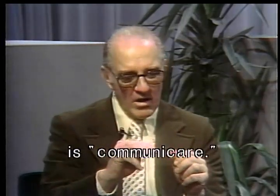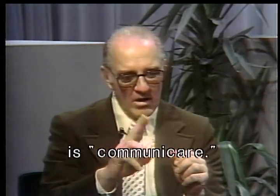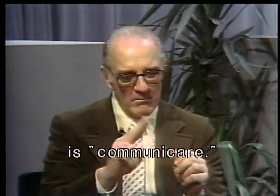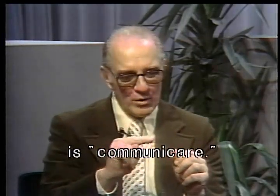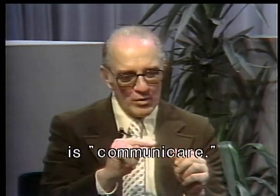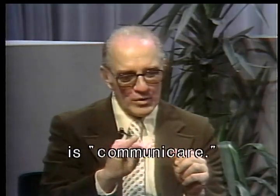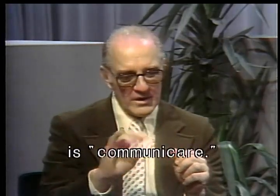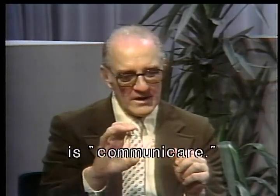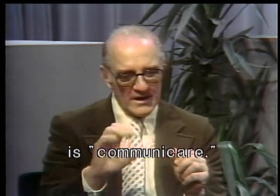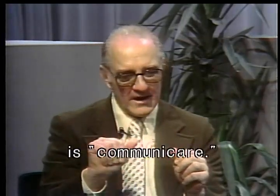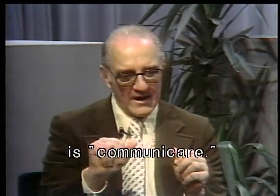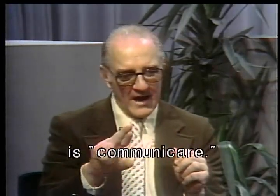communicare,